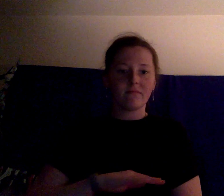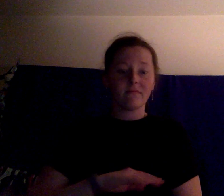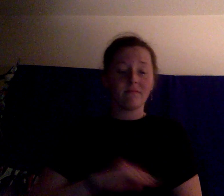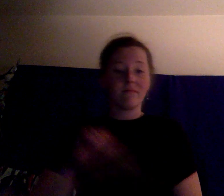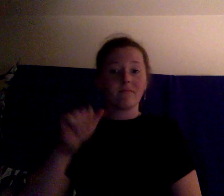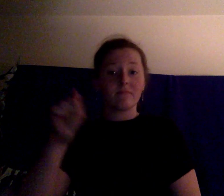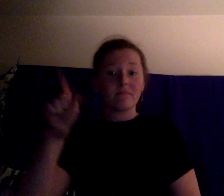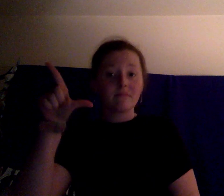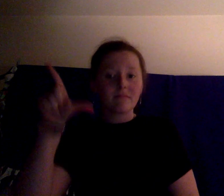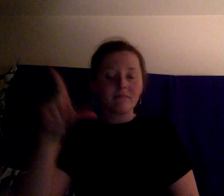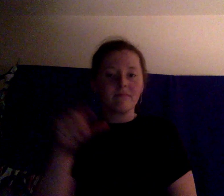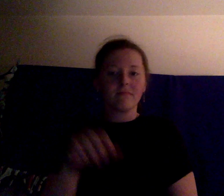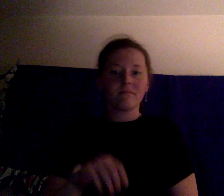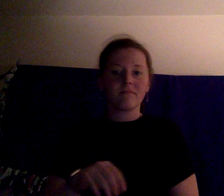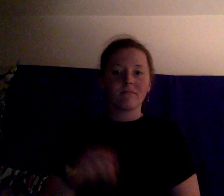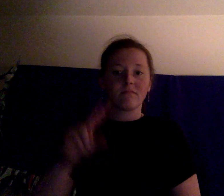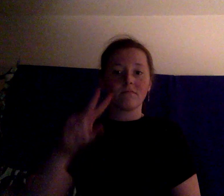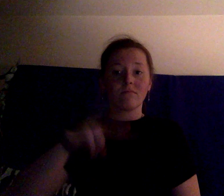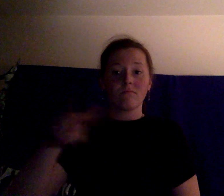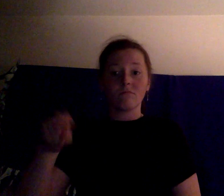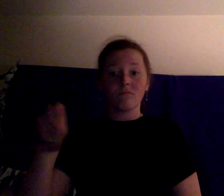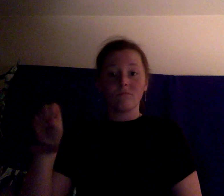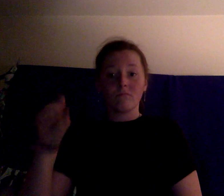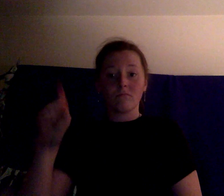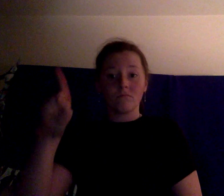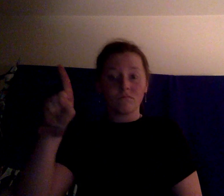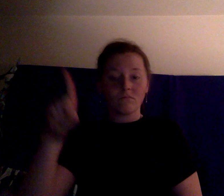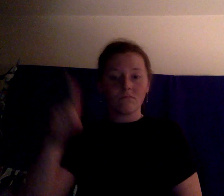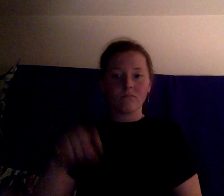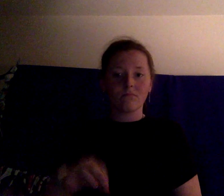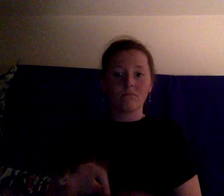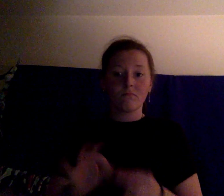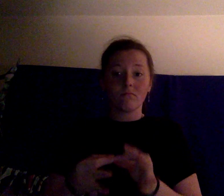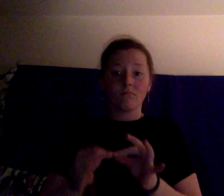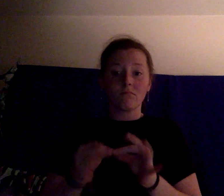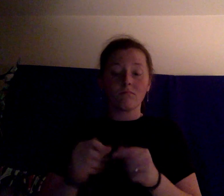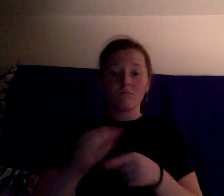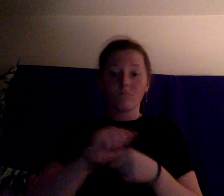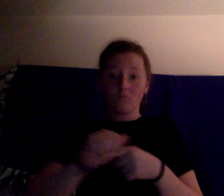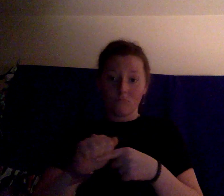ASL 2201, Interpreting Practice.